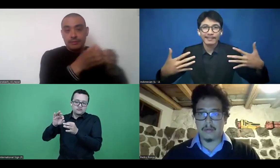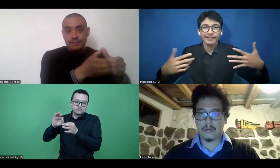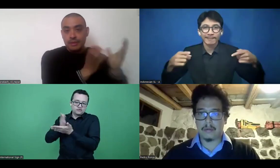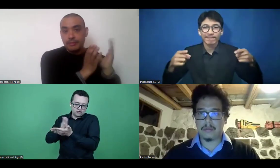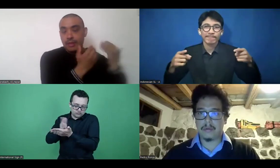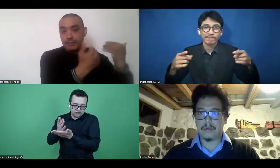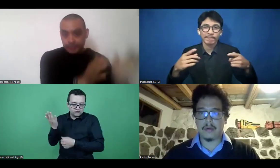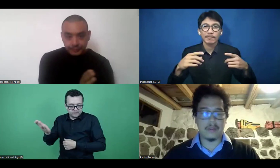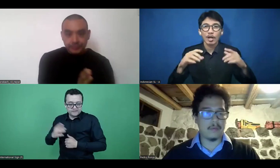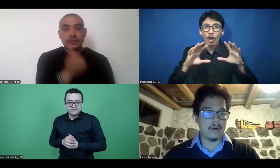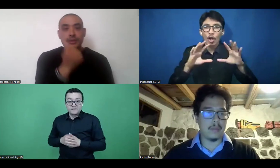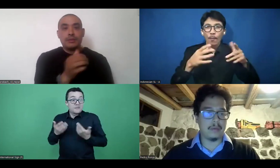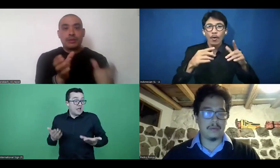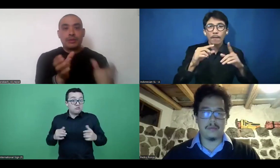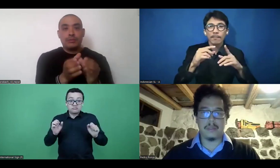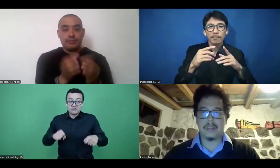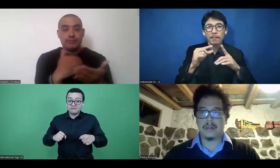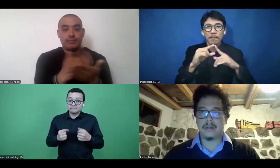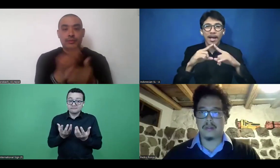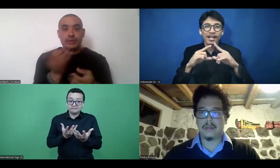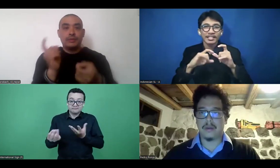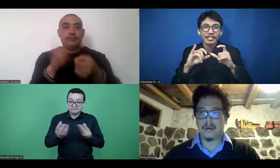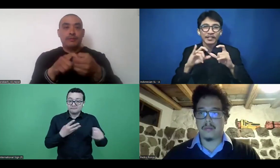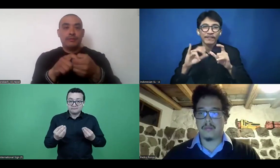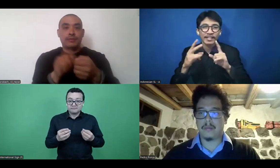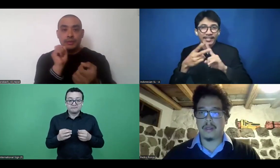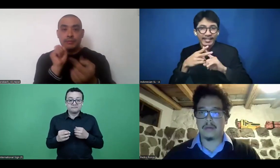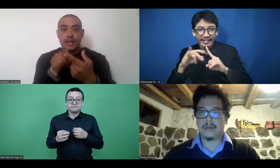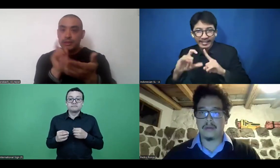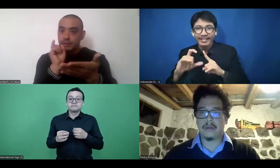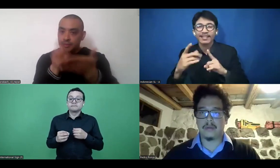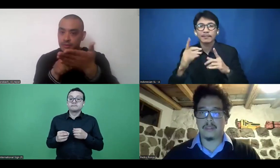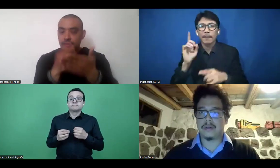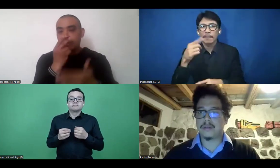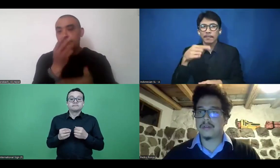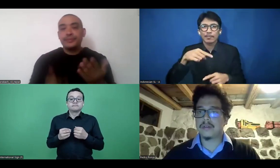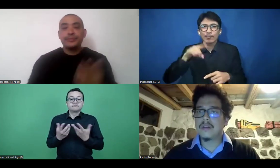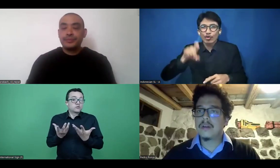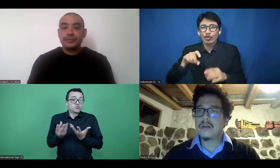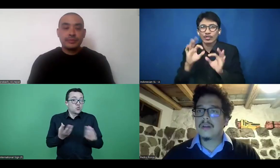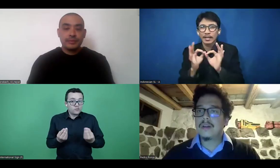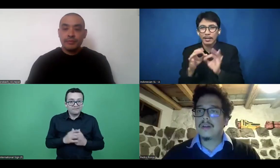we are good to go now, and we are about to be sent into our breakout group discussions.